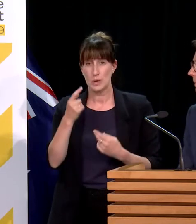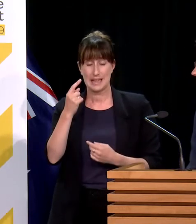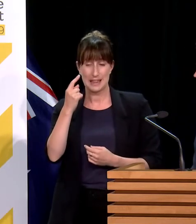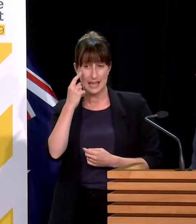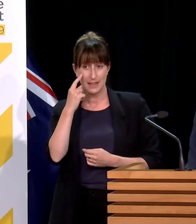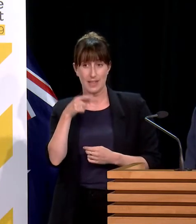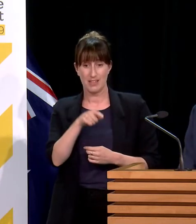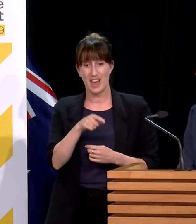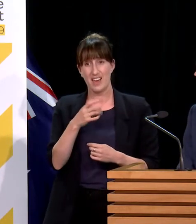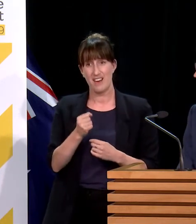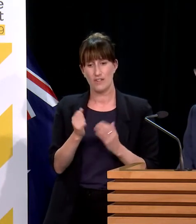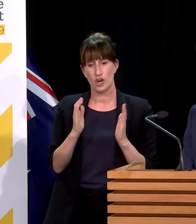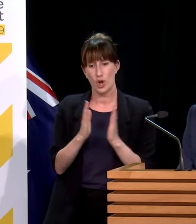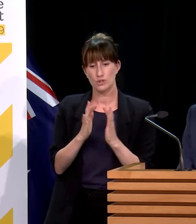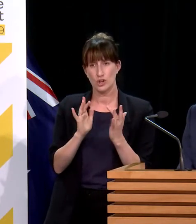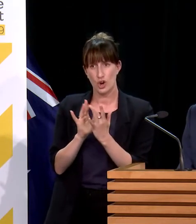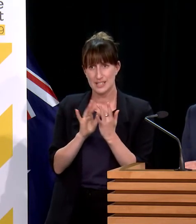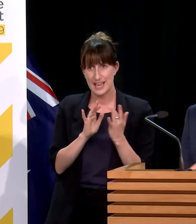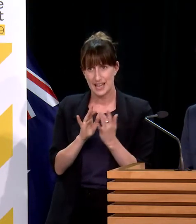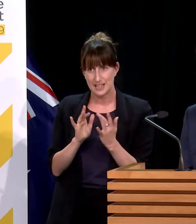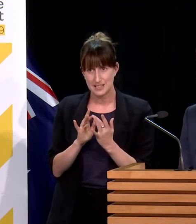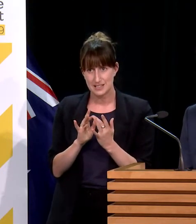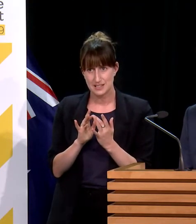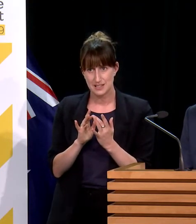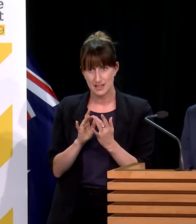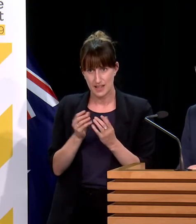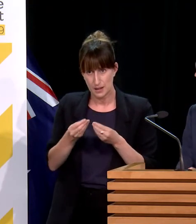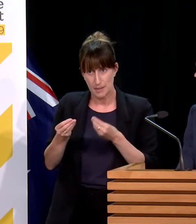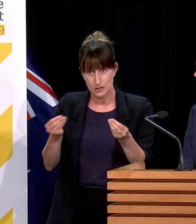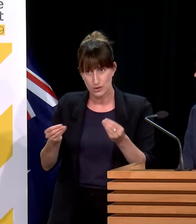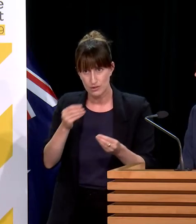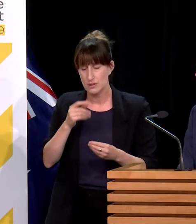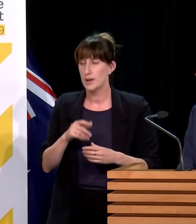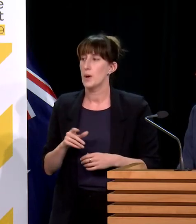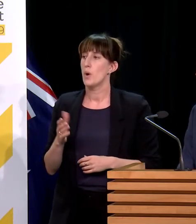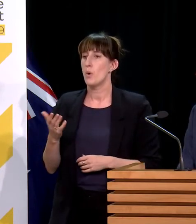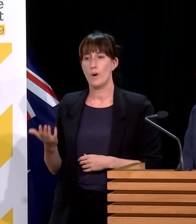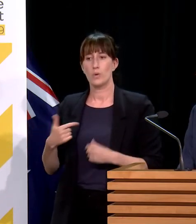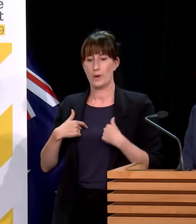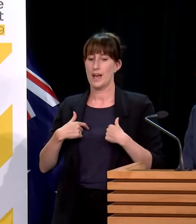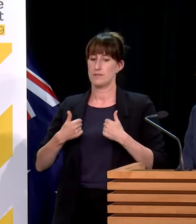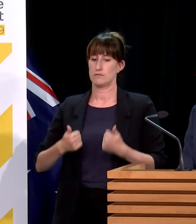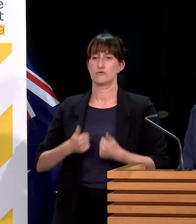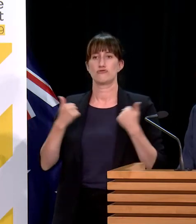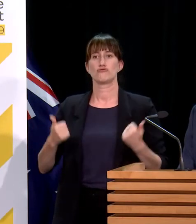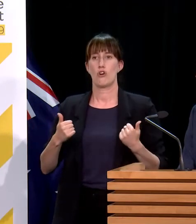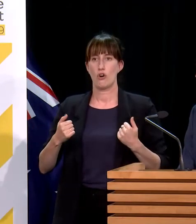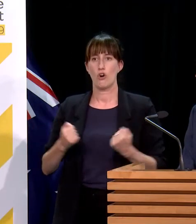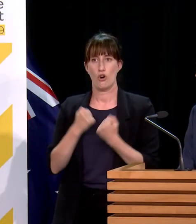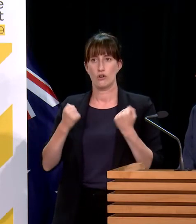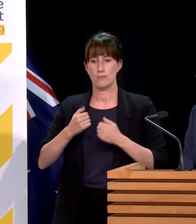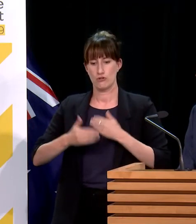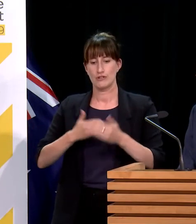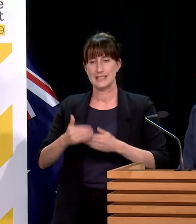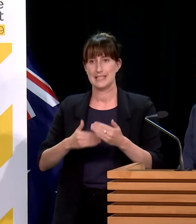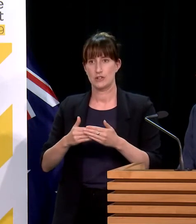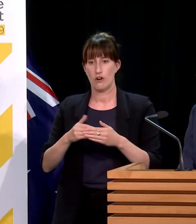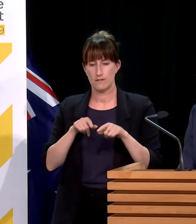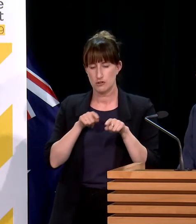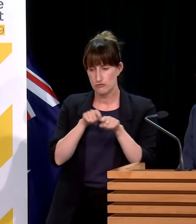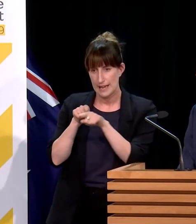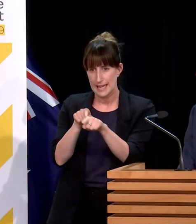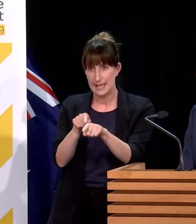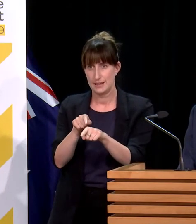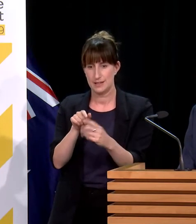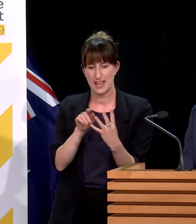that we have the very rigorous close contact isolating and testing process that we have, so that if someone incubates the virus for a period of time,